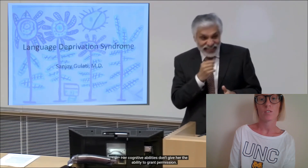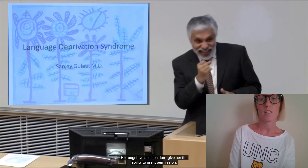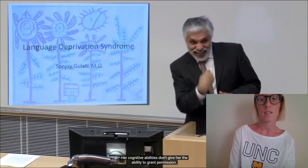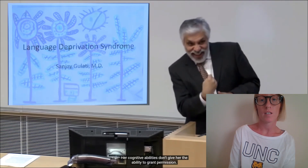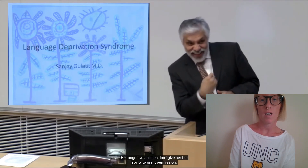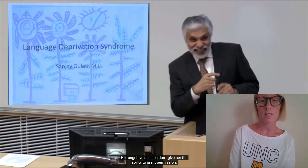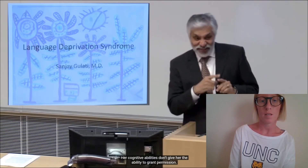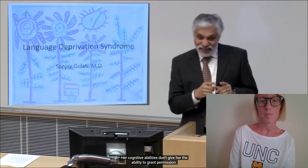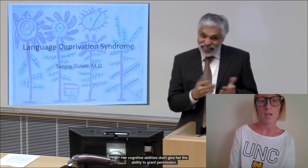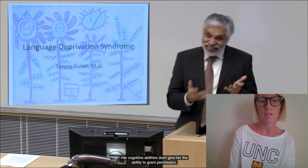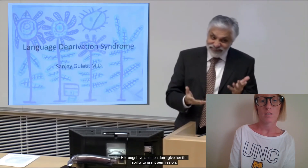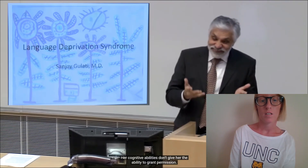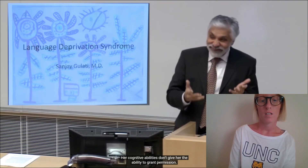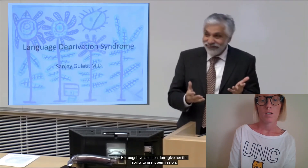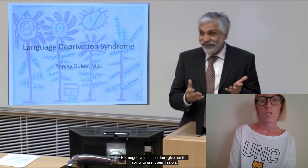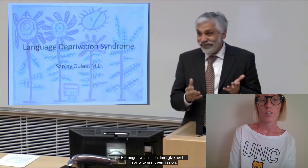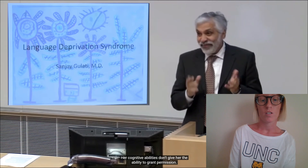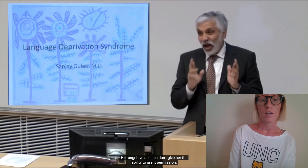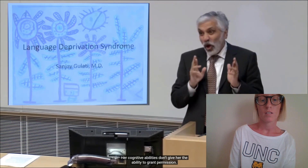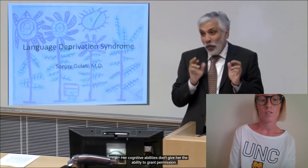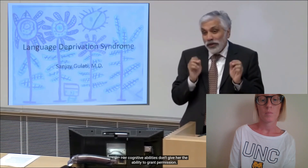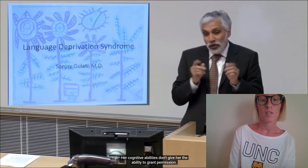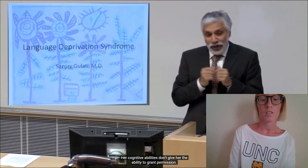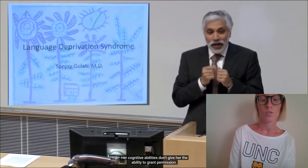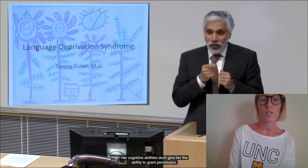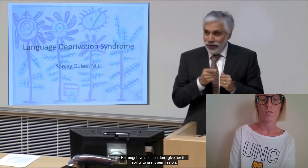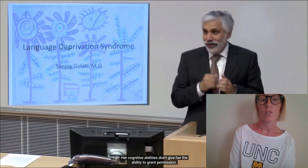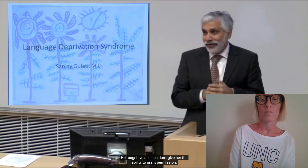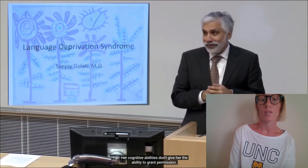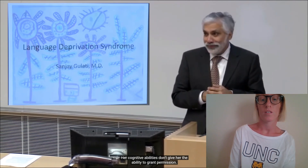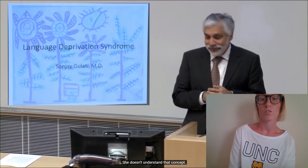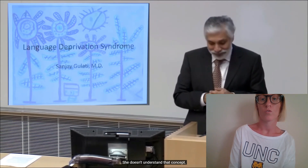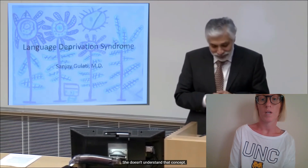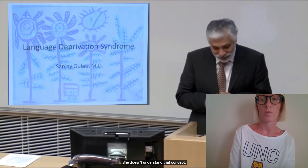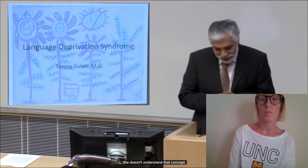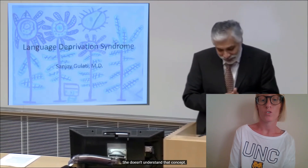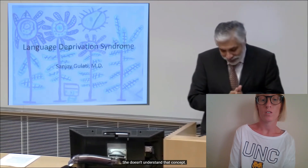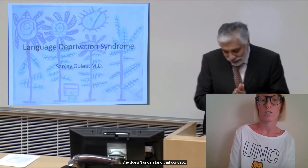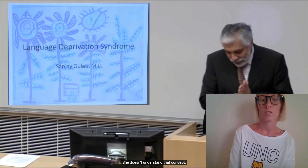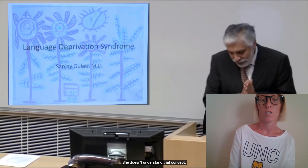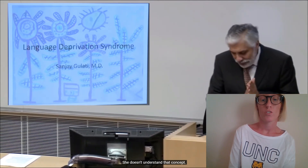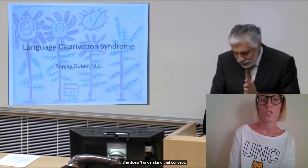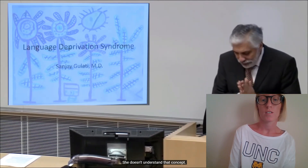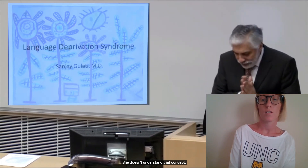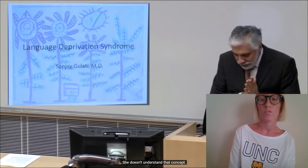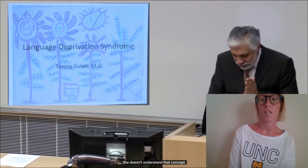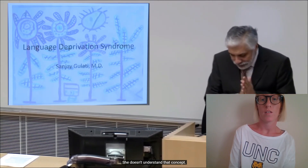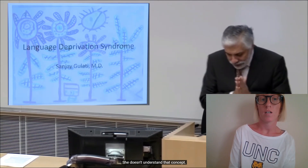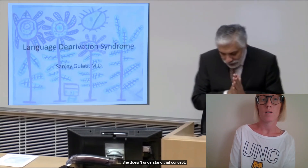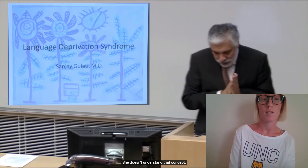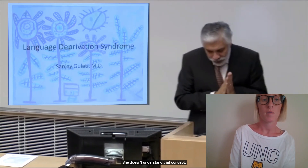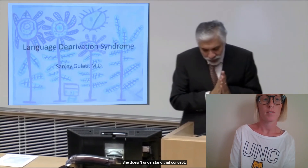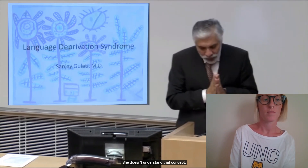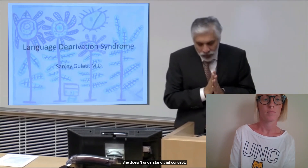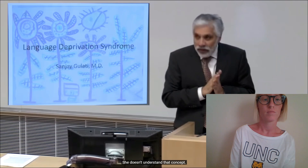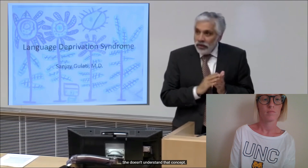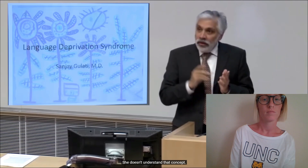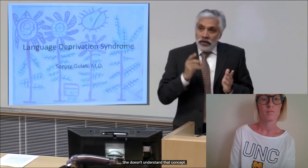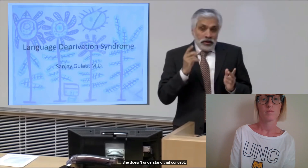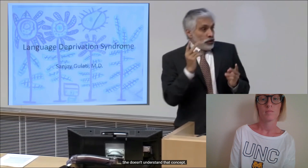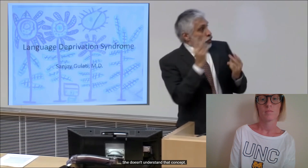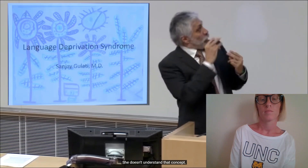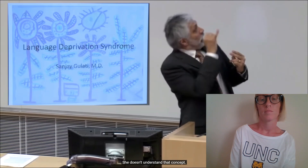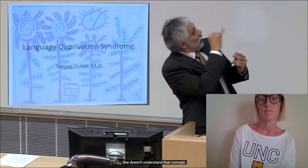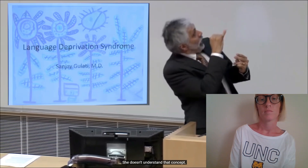to Her cognitive abilities don't give her the to ability to grant permission. She doesn't understand that concept. She doesn't understand that concept.